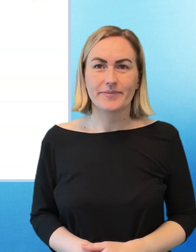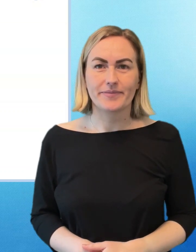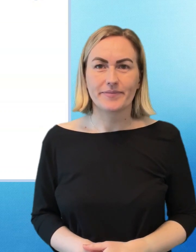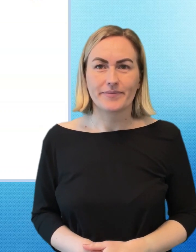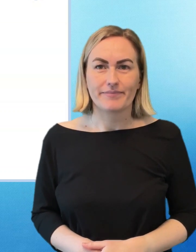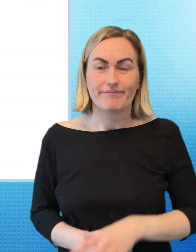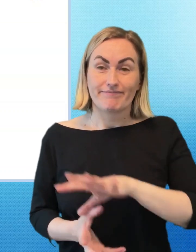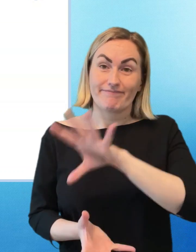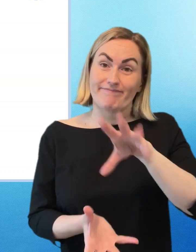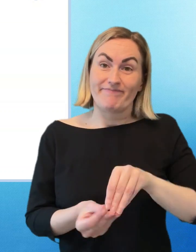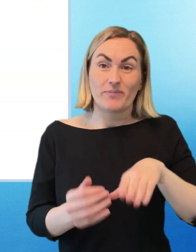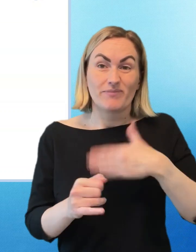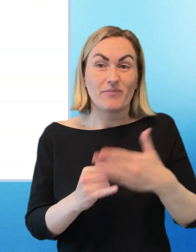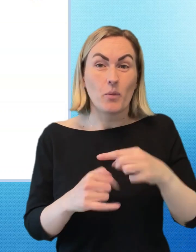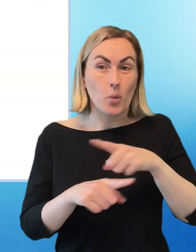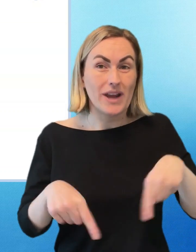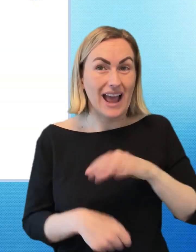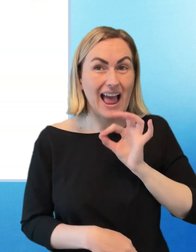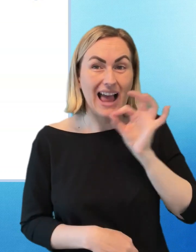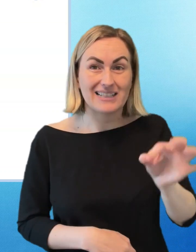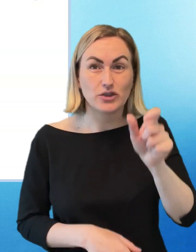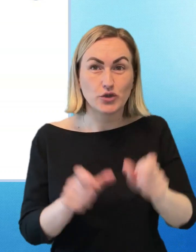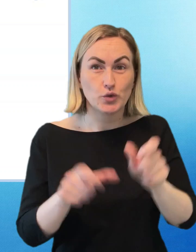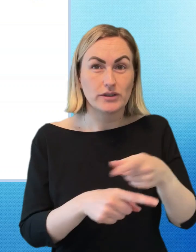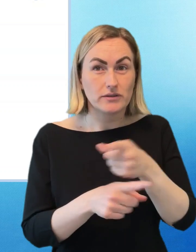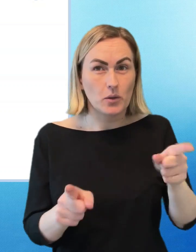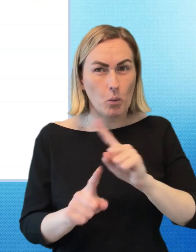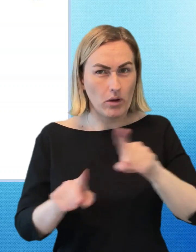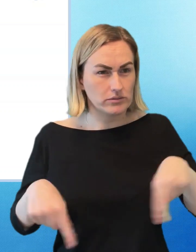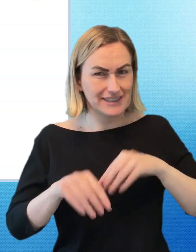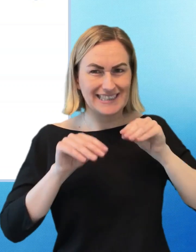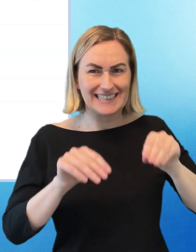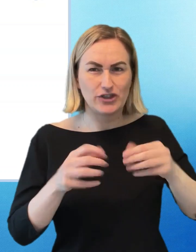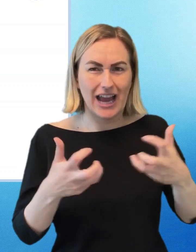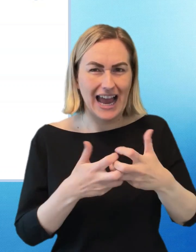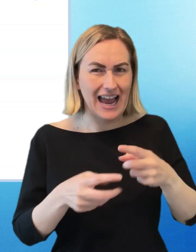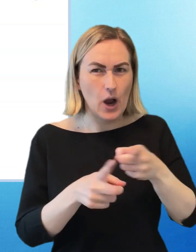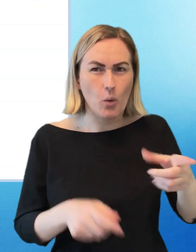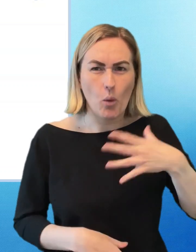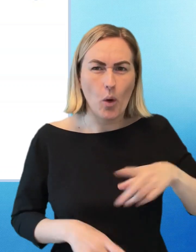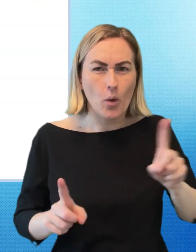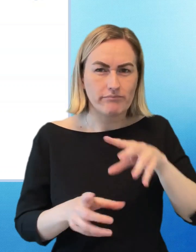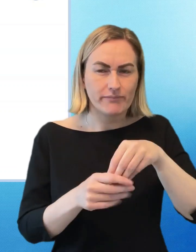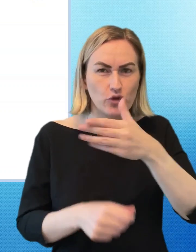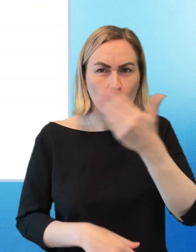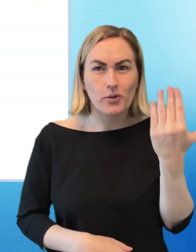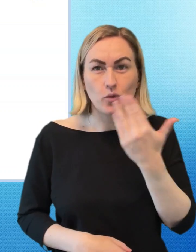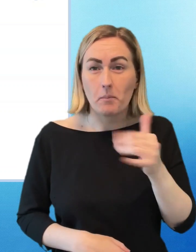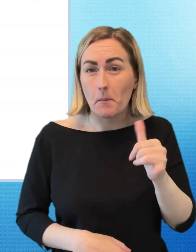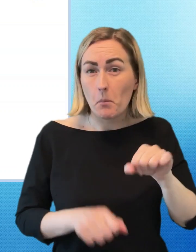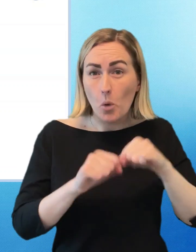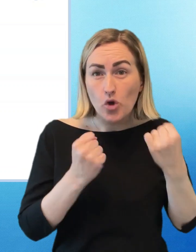To conclude, then we also asked students about what teaching pedagogies they'd like to see in the summer school, in terms of